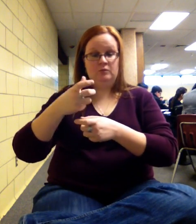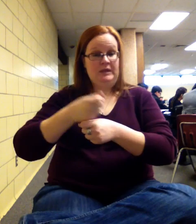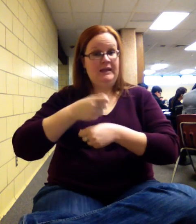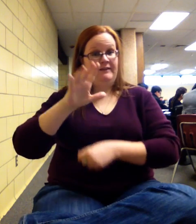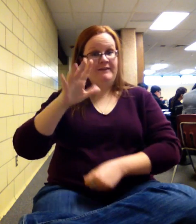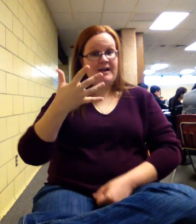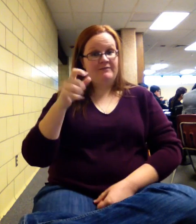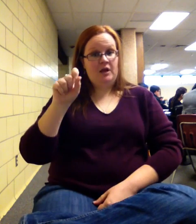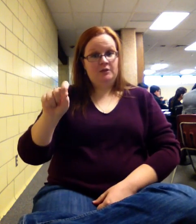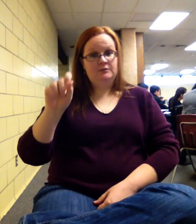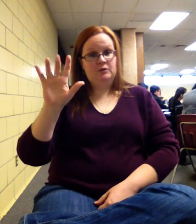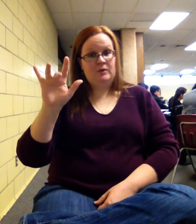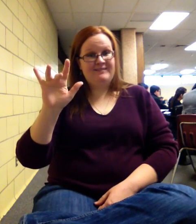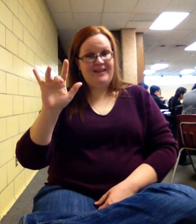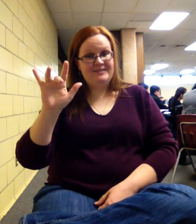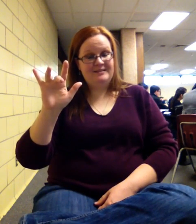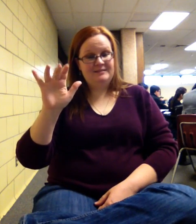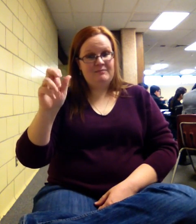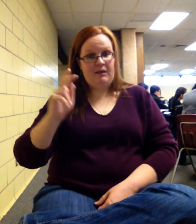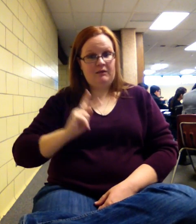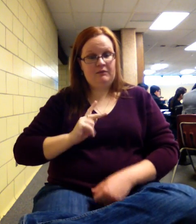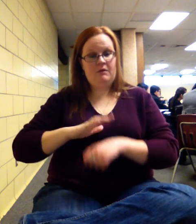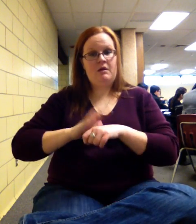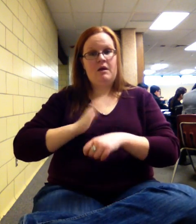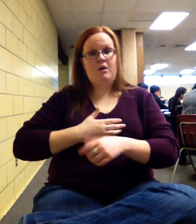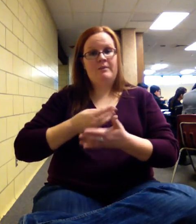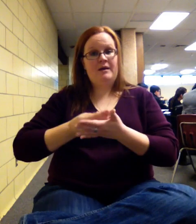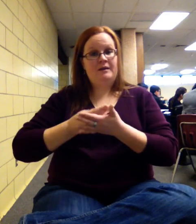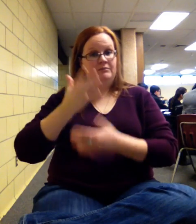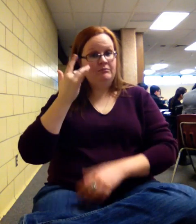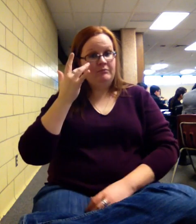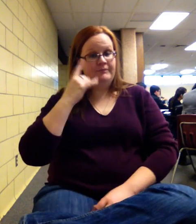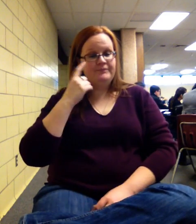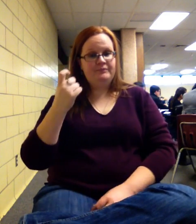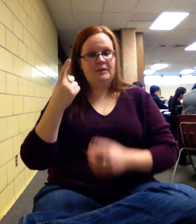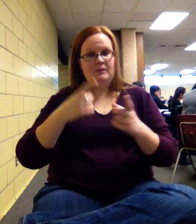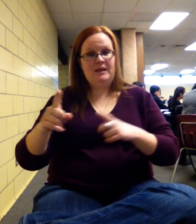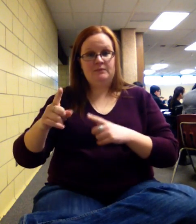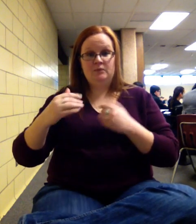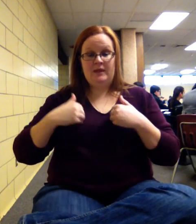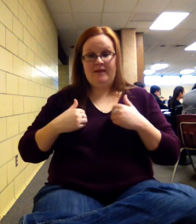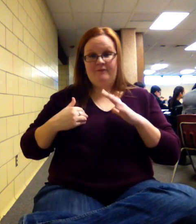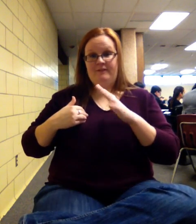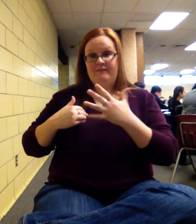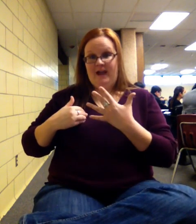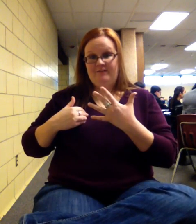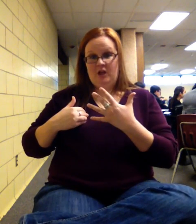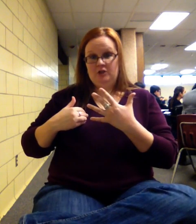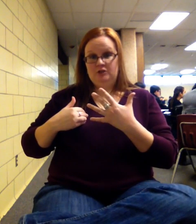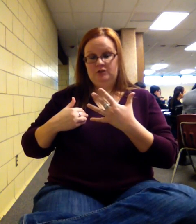$5.25 return on our money, because what's happening is we get the $5 on what we put